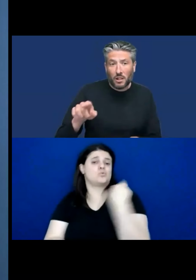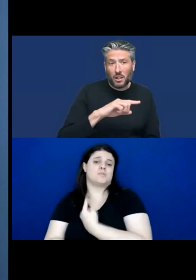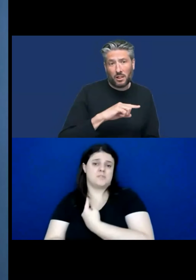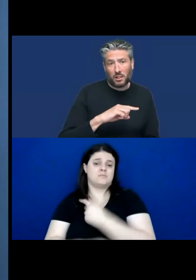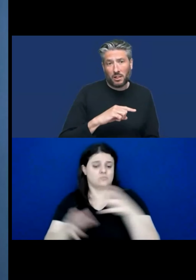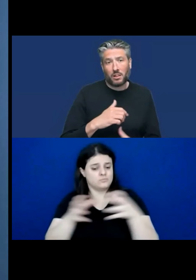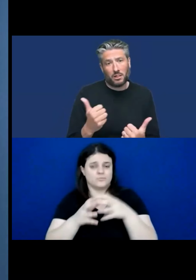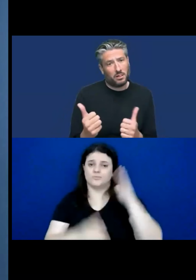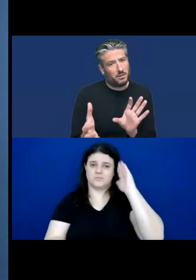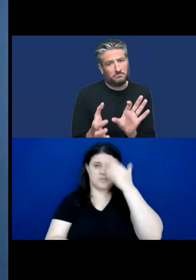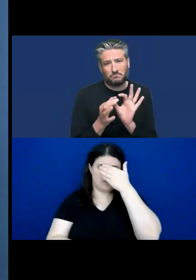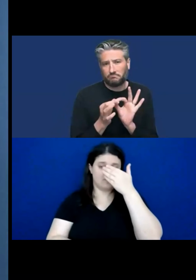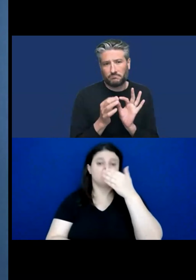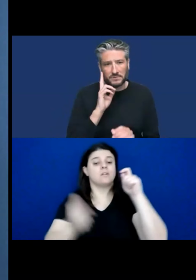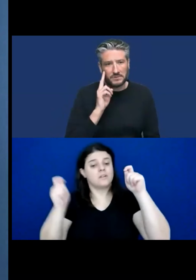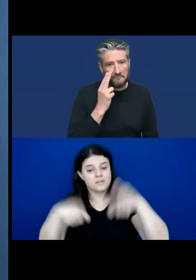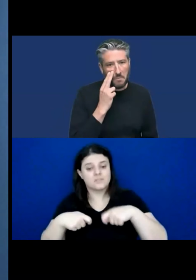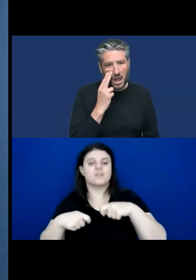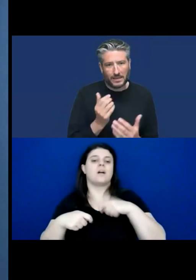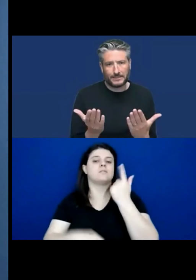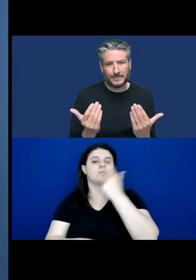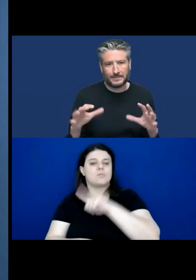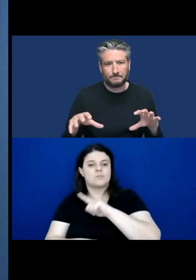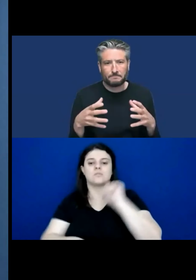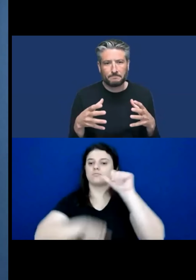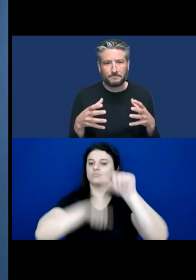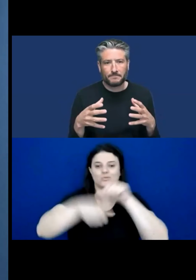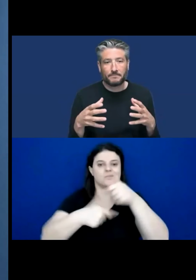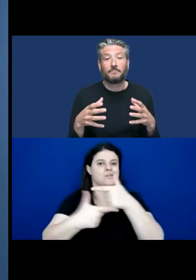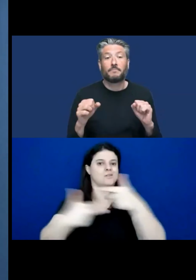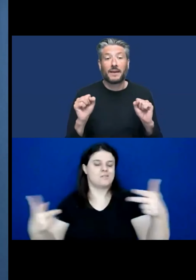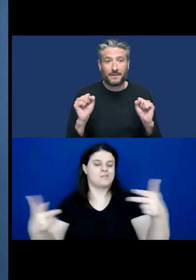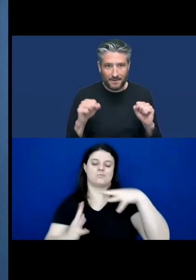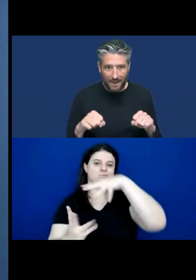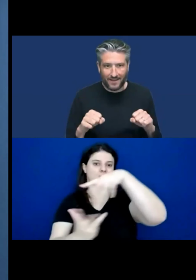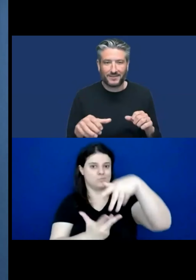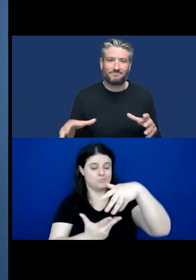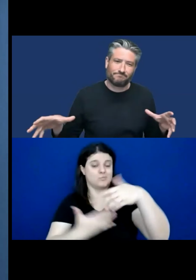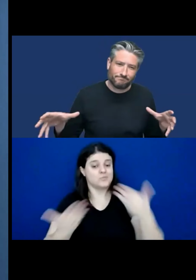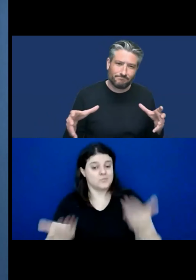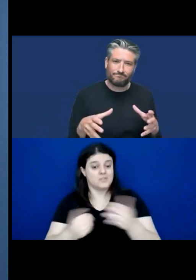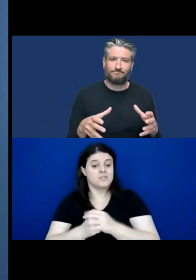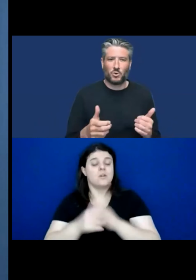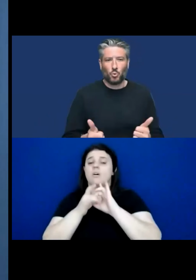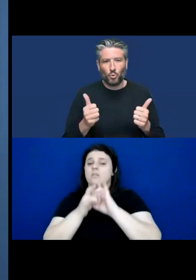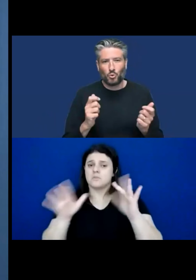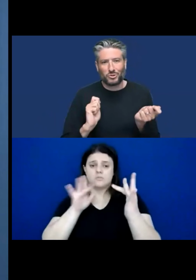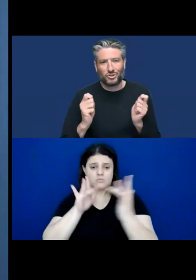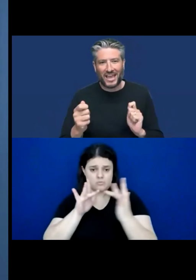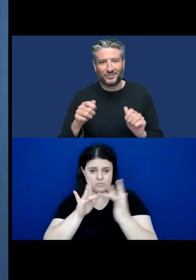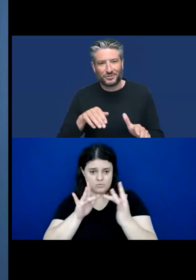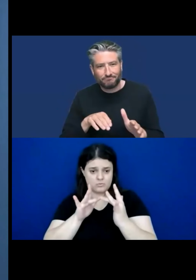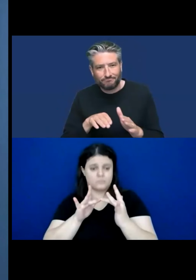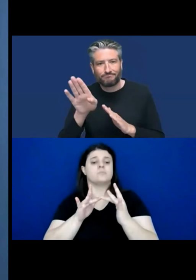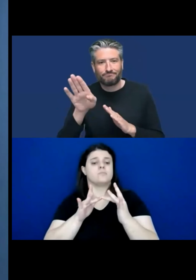that like that we can make some good changes in the world. Feel free to contact EDBU, feel free